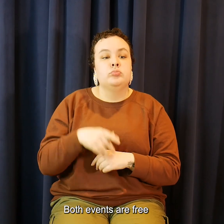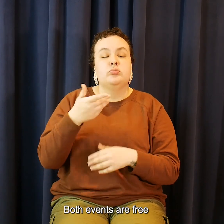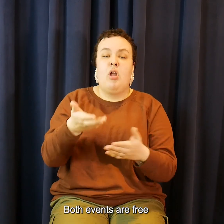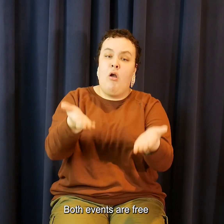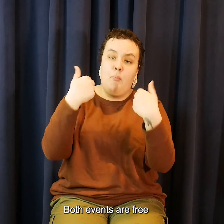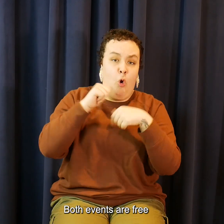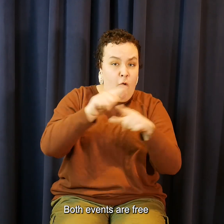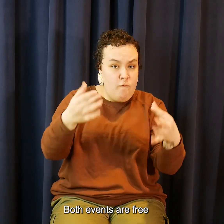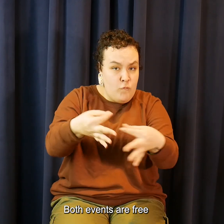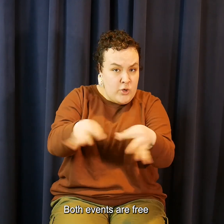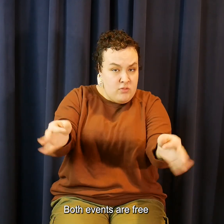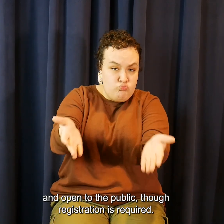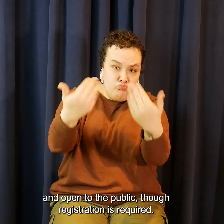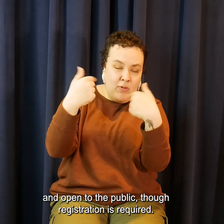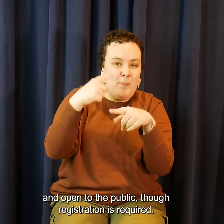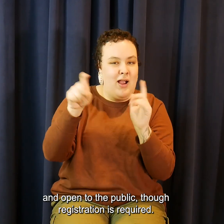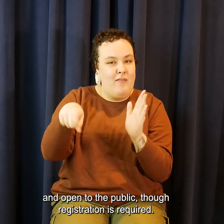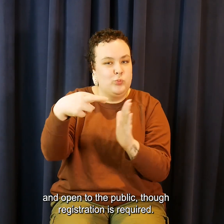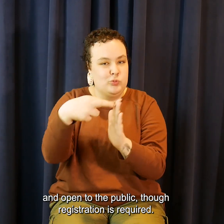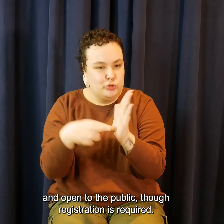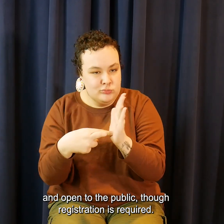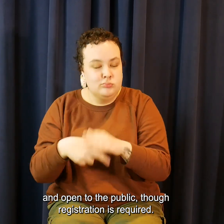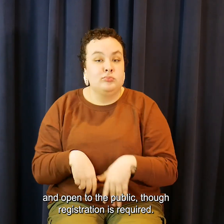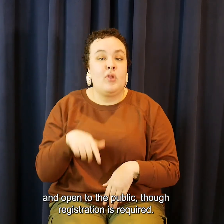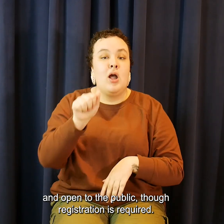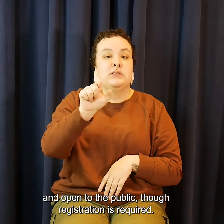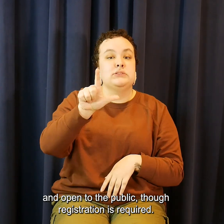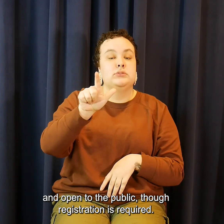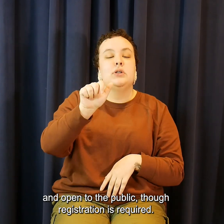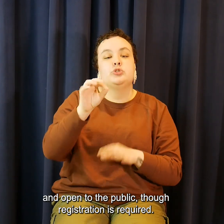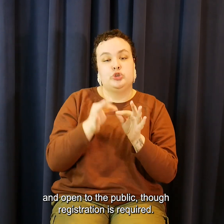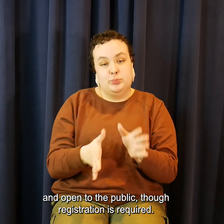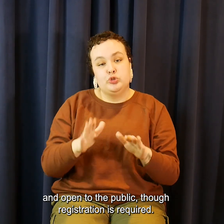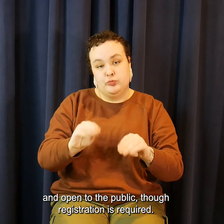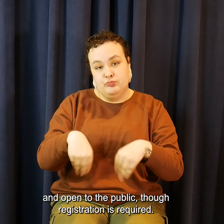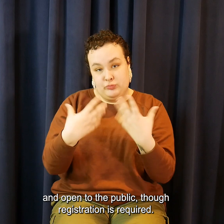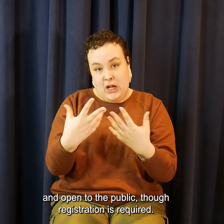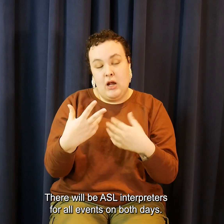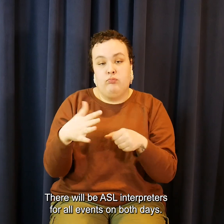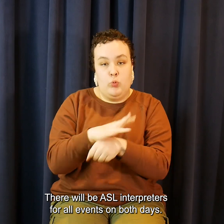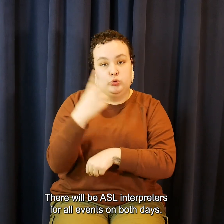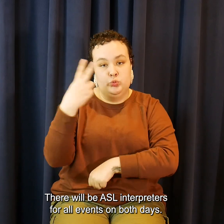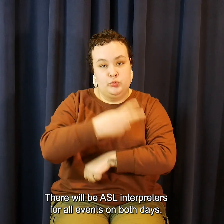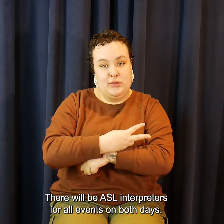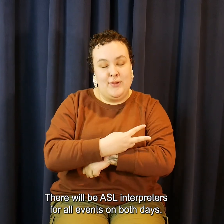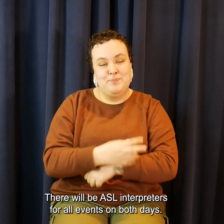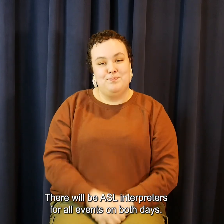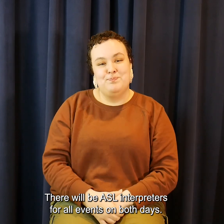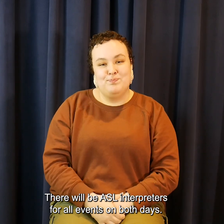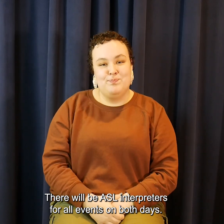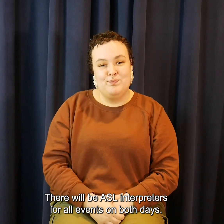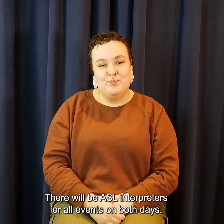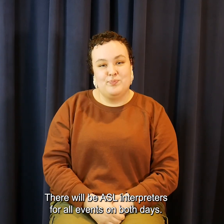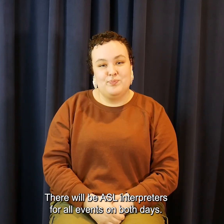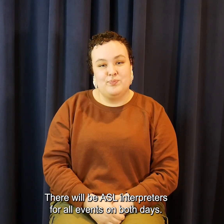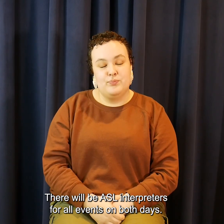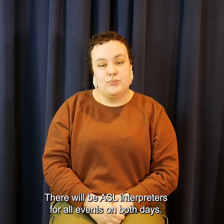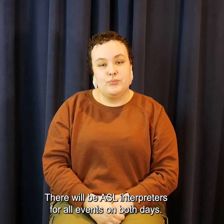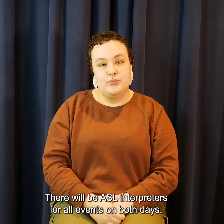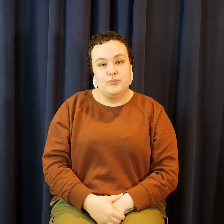Both events are free and open to the public, though registration is required. There will be ASL interpreters for all events on both days.